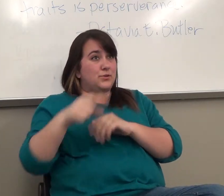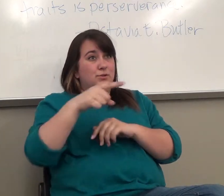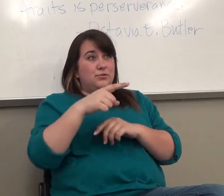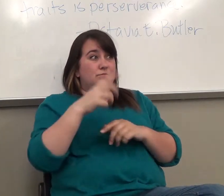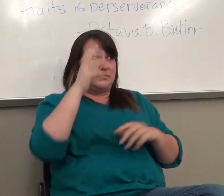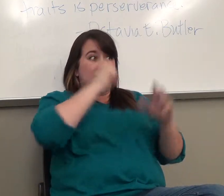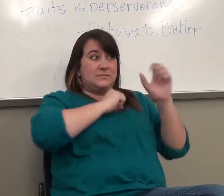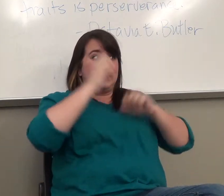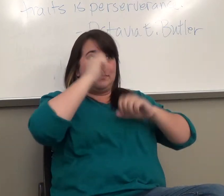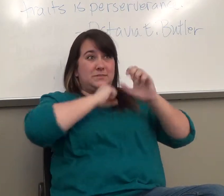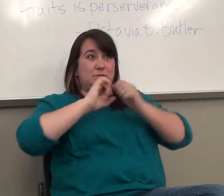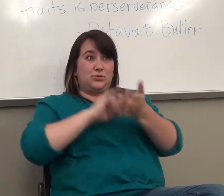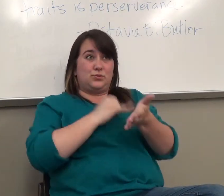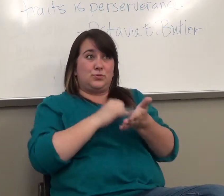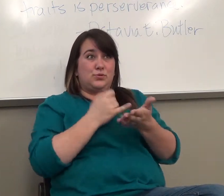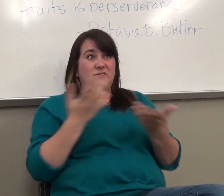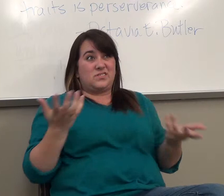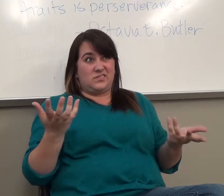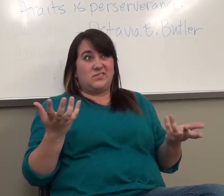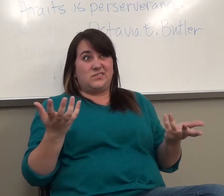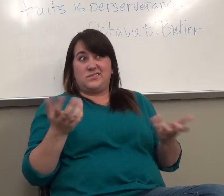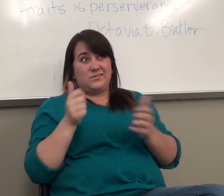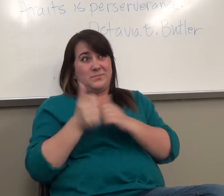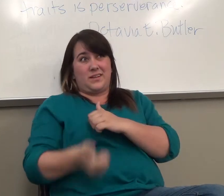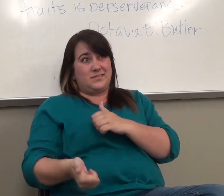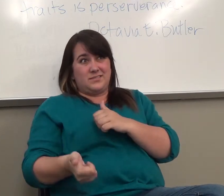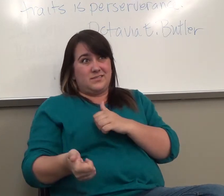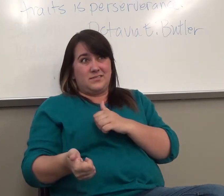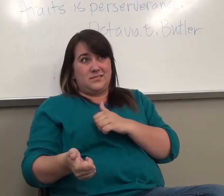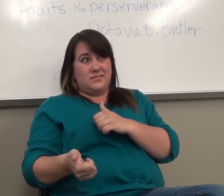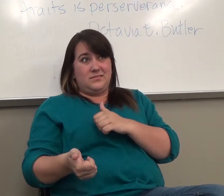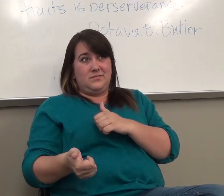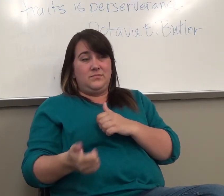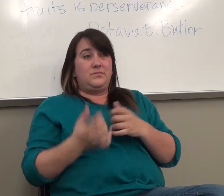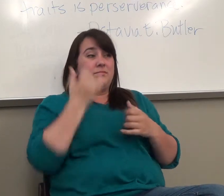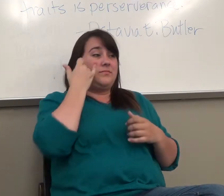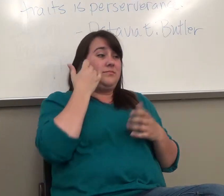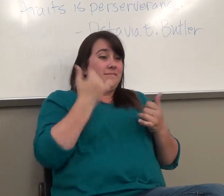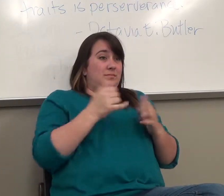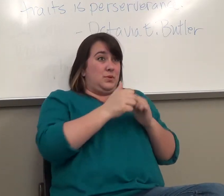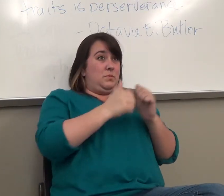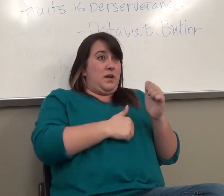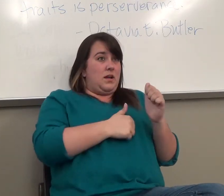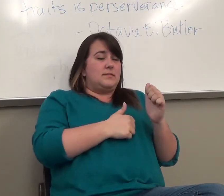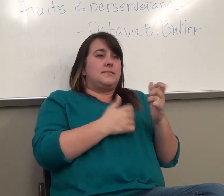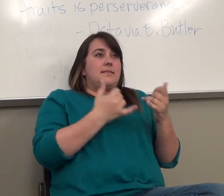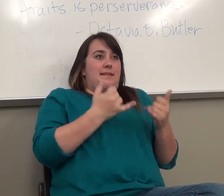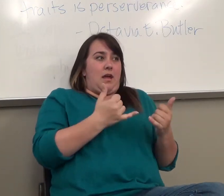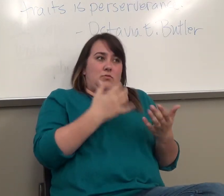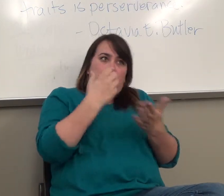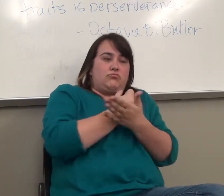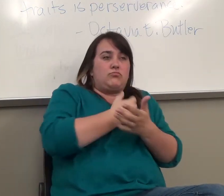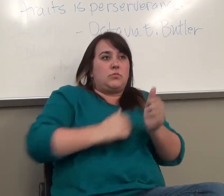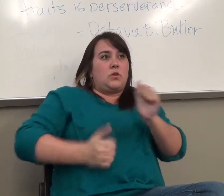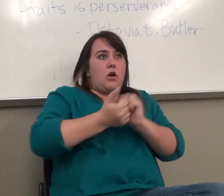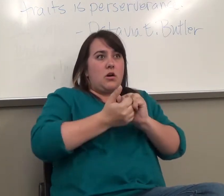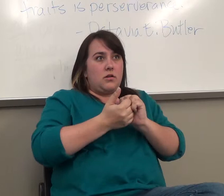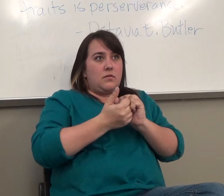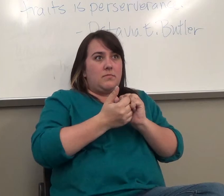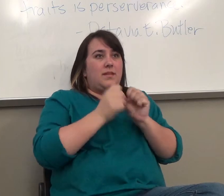So if you're behind now, this is one of the reasons I do it this way. You need to get back in there and get caught up, and keep up with the one I